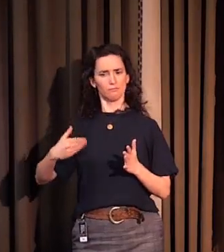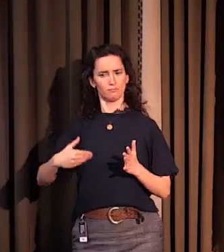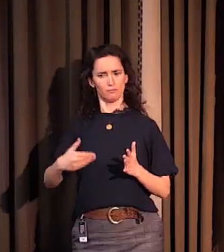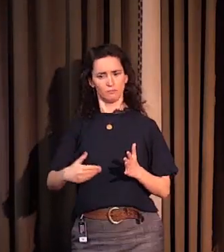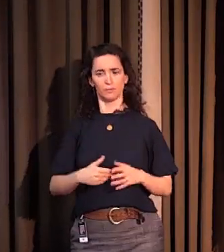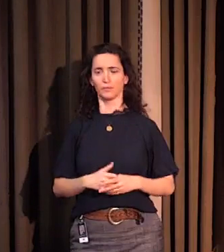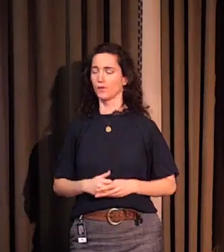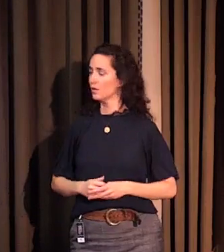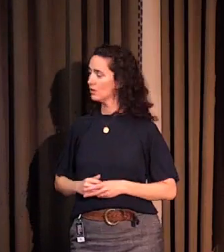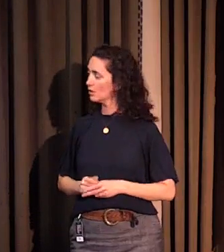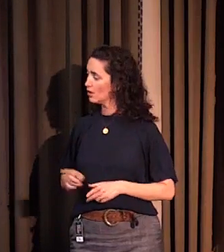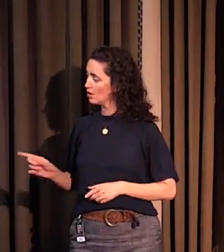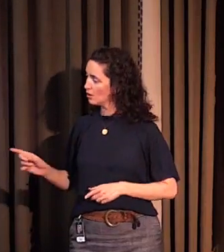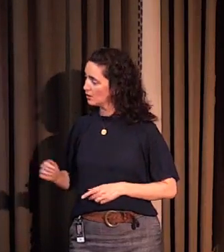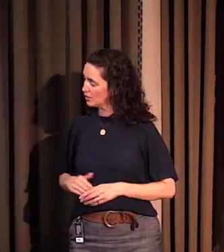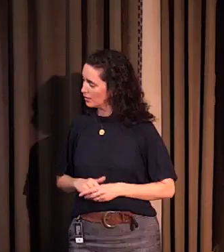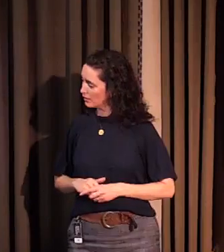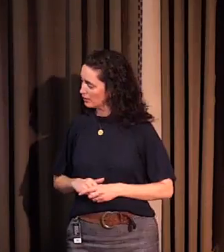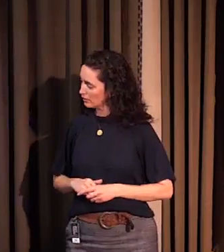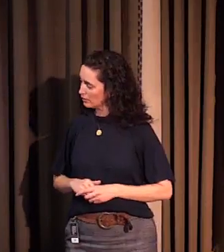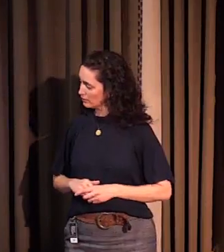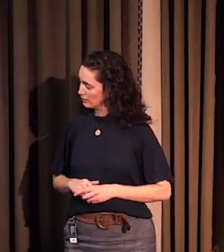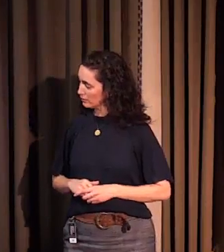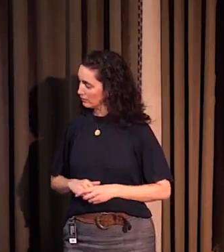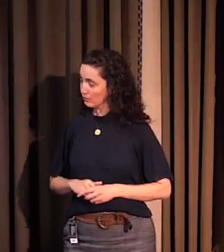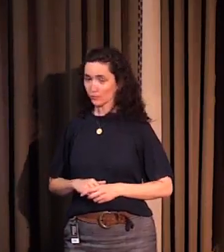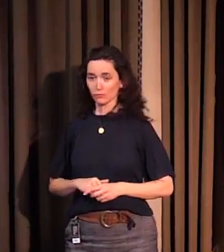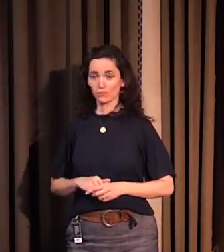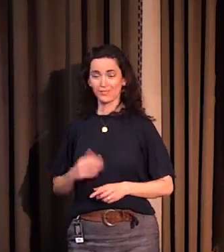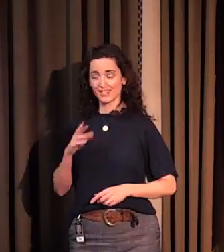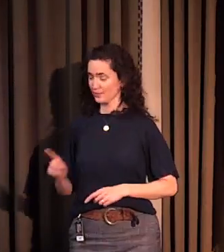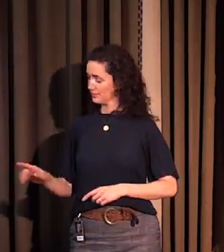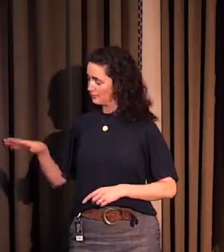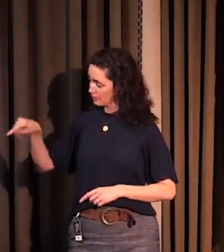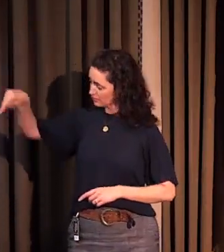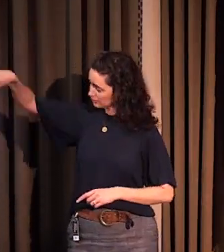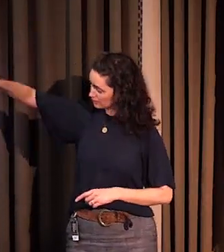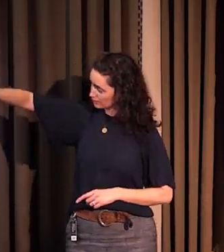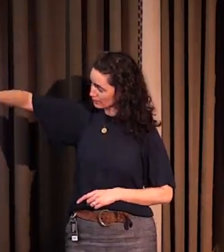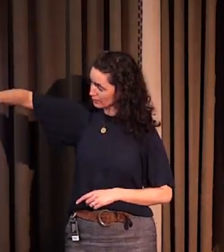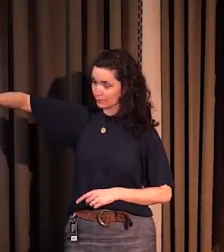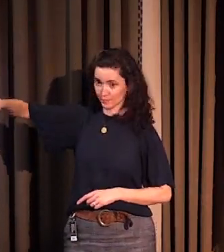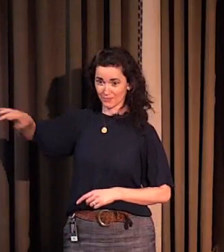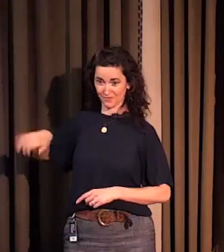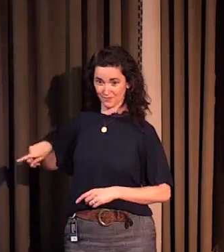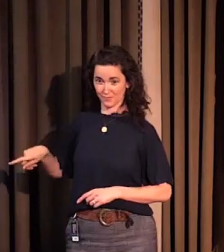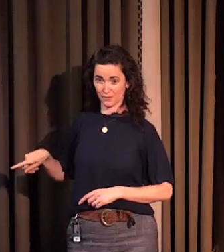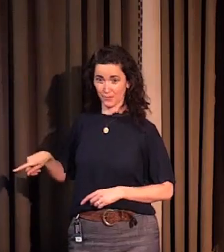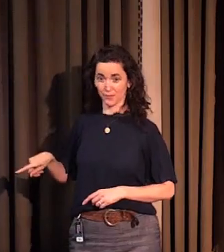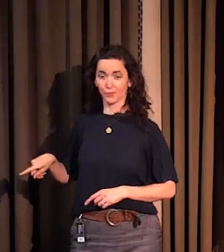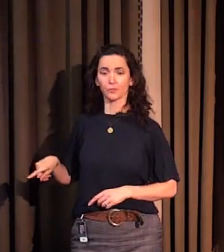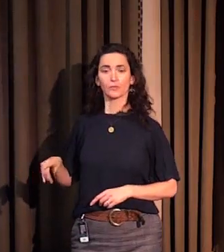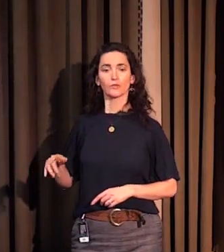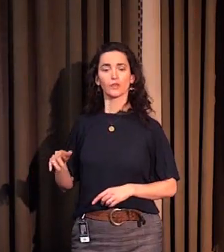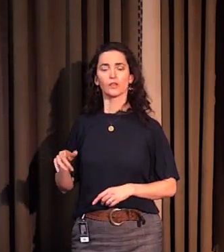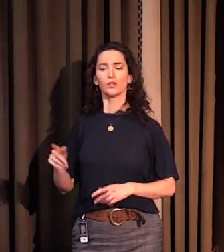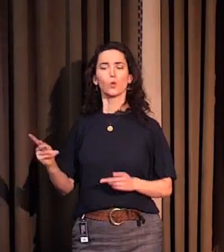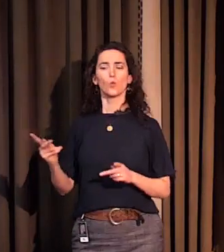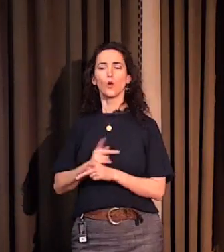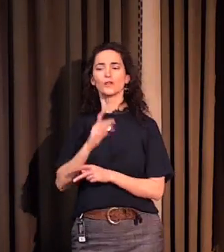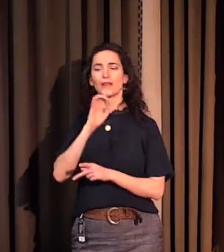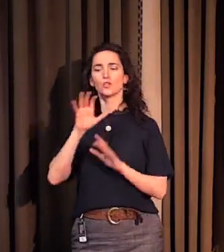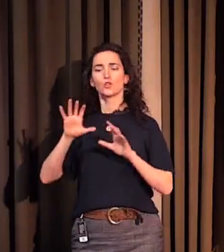point out on this graph here, and you're looking all the way on the right, which is the current point in time. The leading age group right now